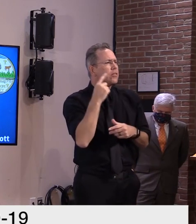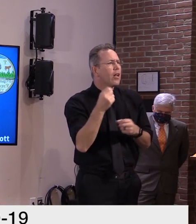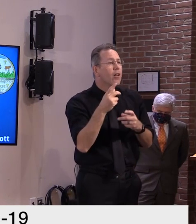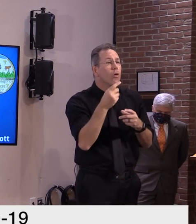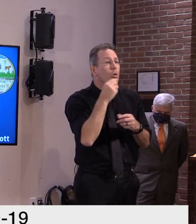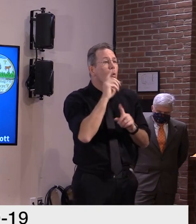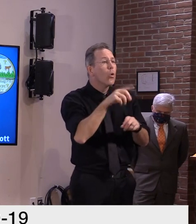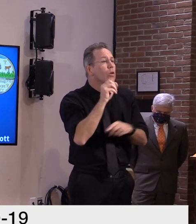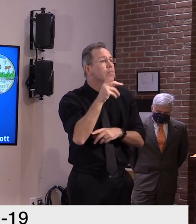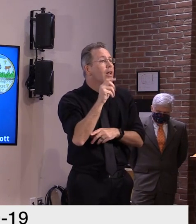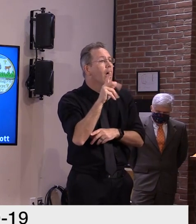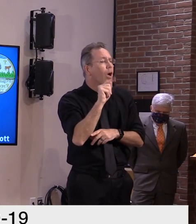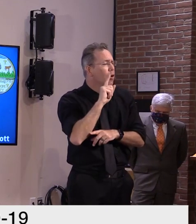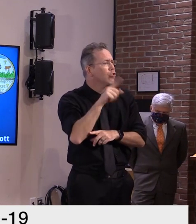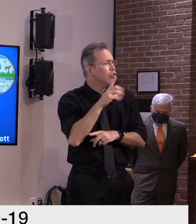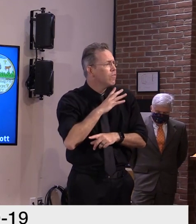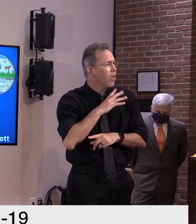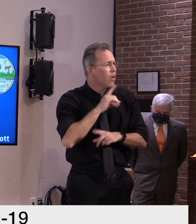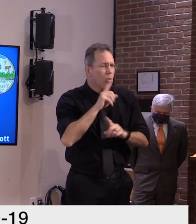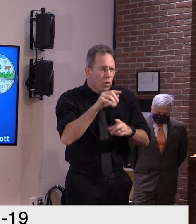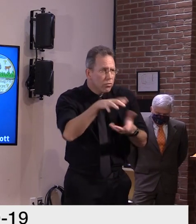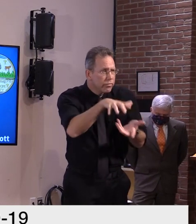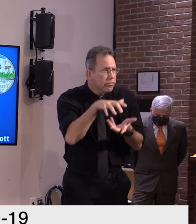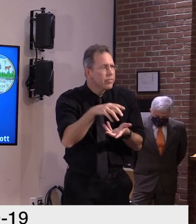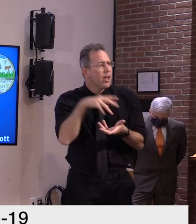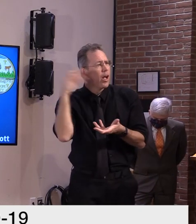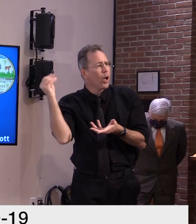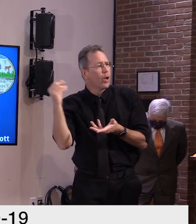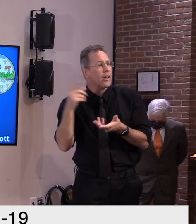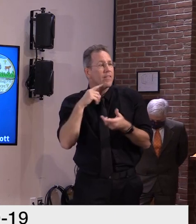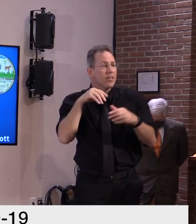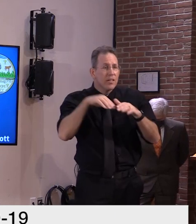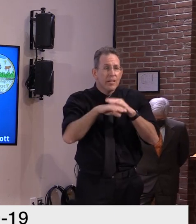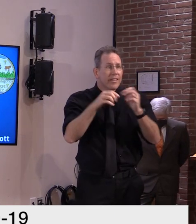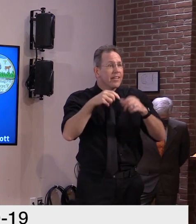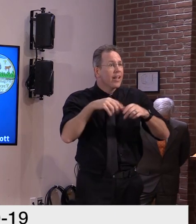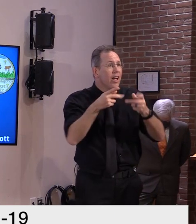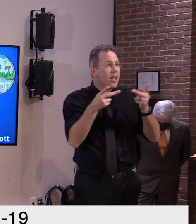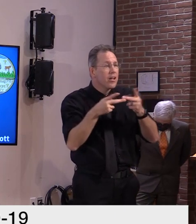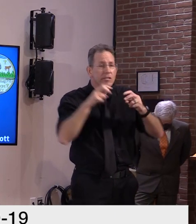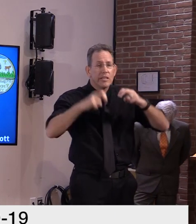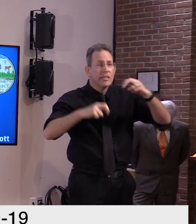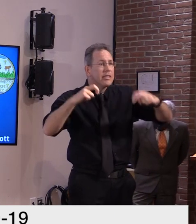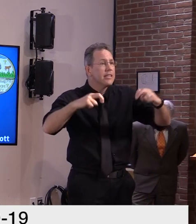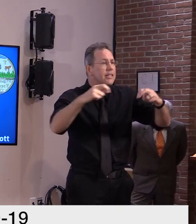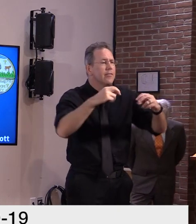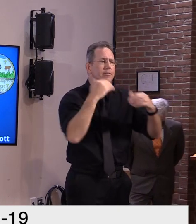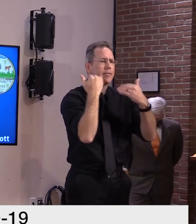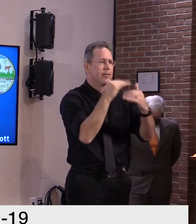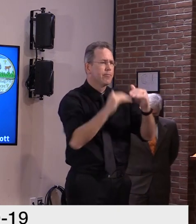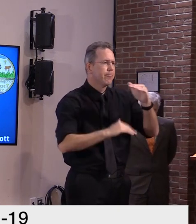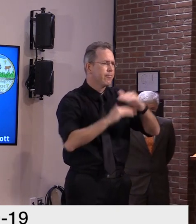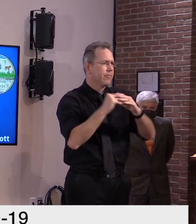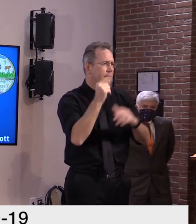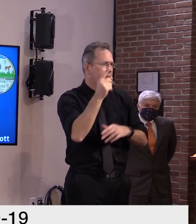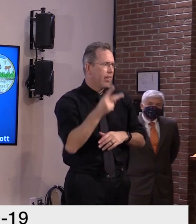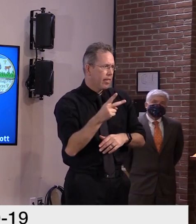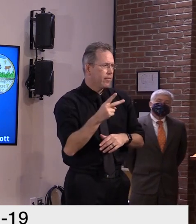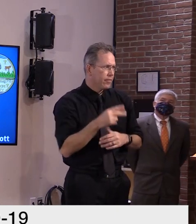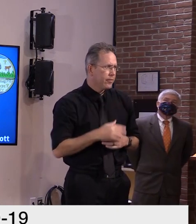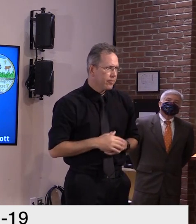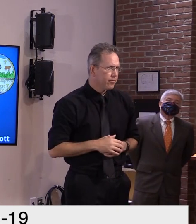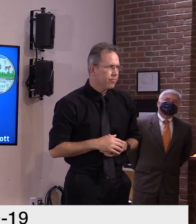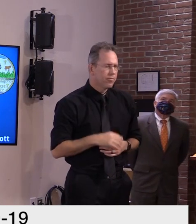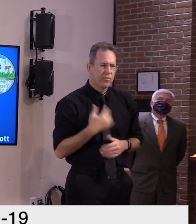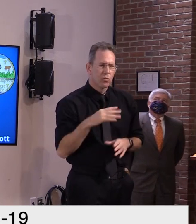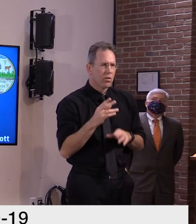than 50% of their occupancy and no more than 75 people per space.